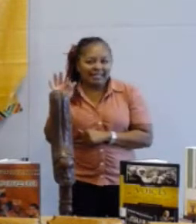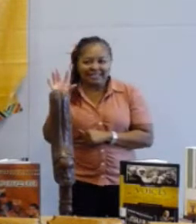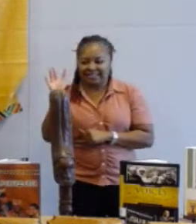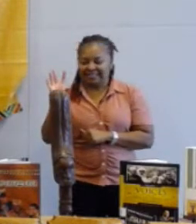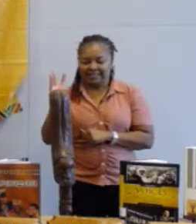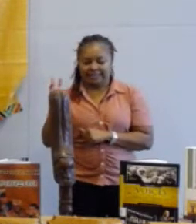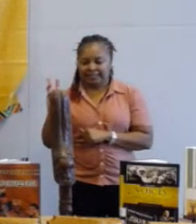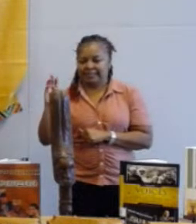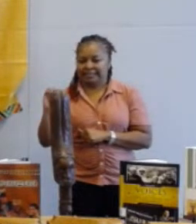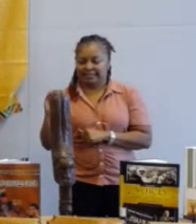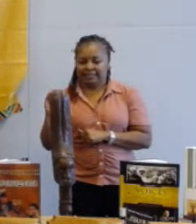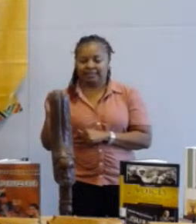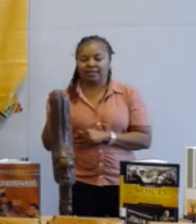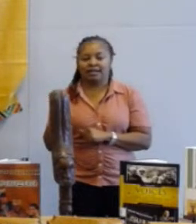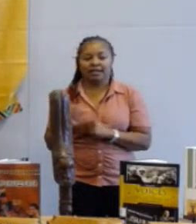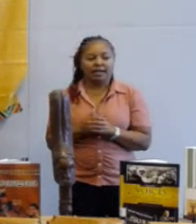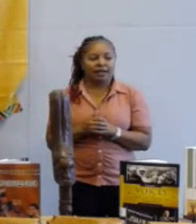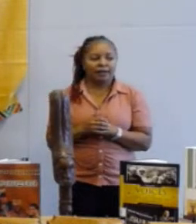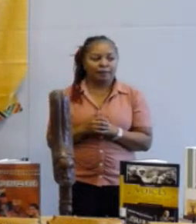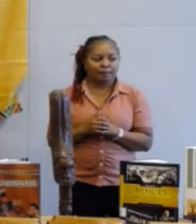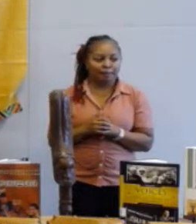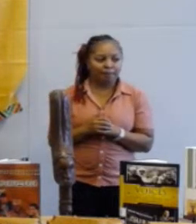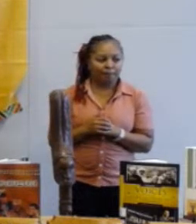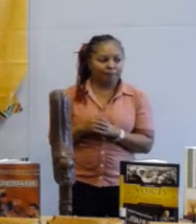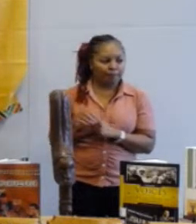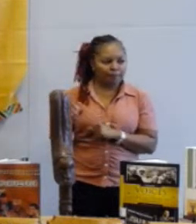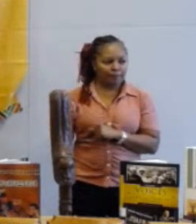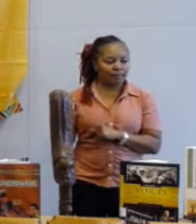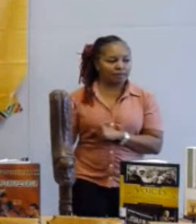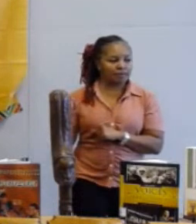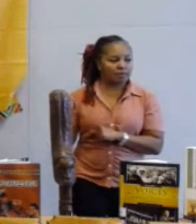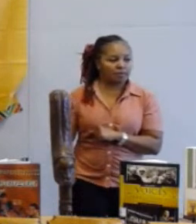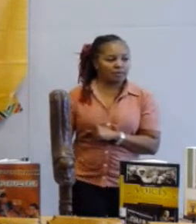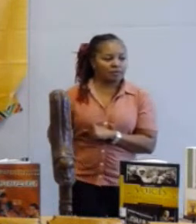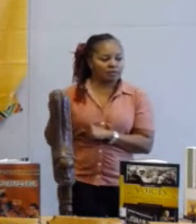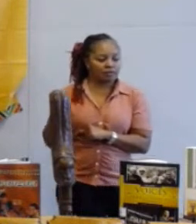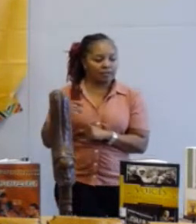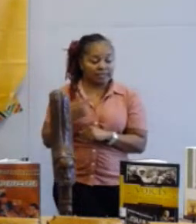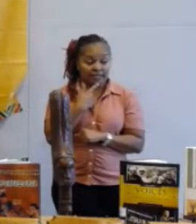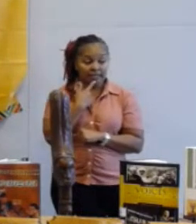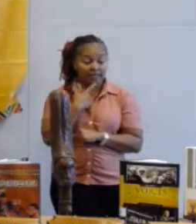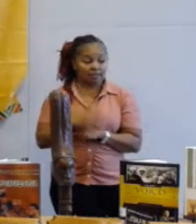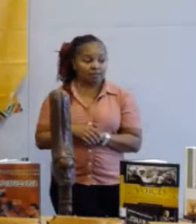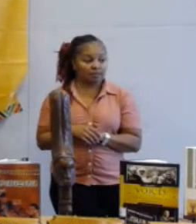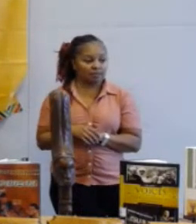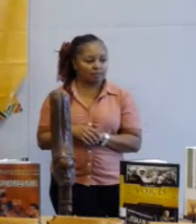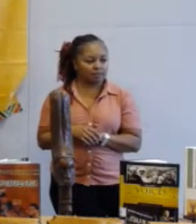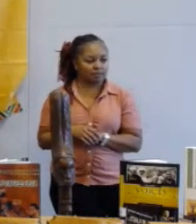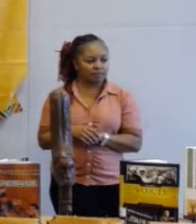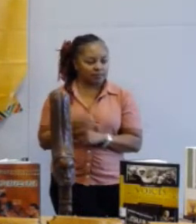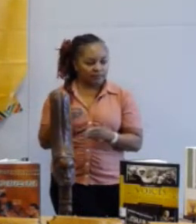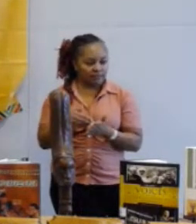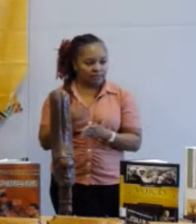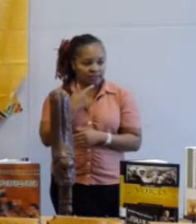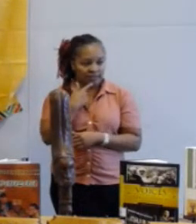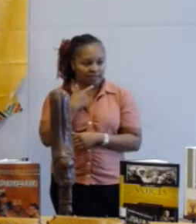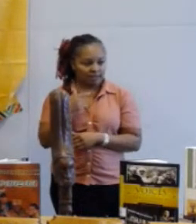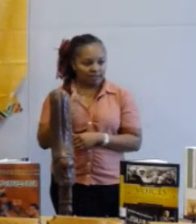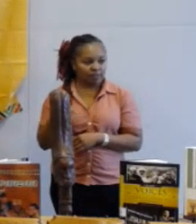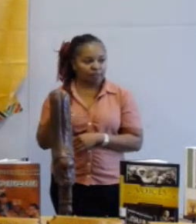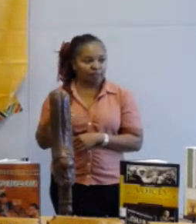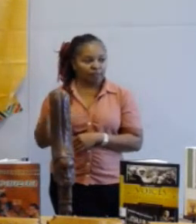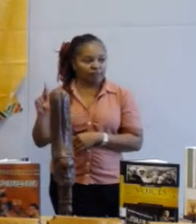started it with the assistance of Dr. Maxwell Ryder, who's at the University of North Carolina in